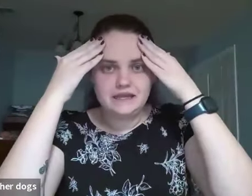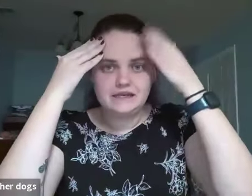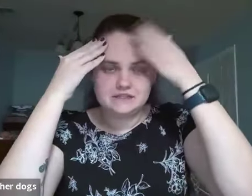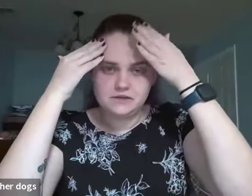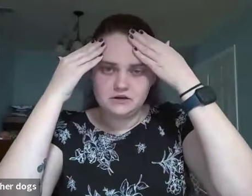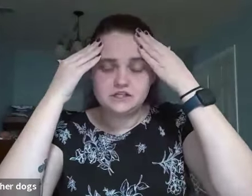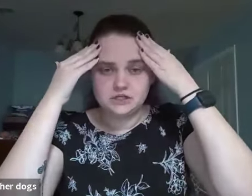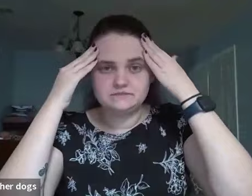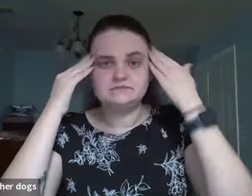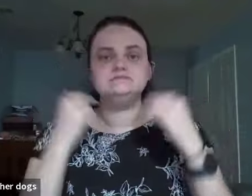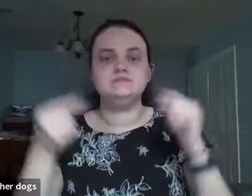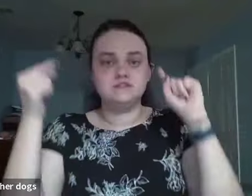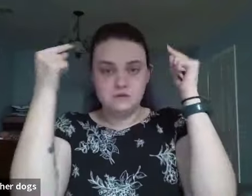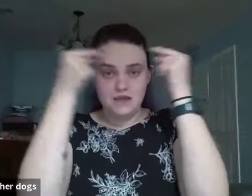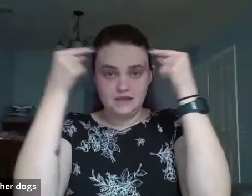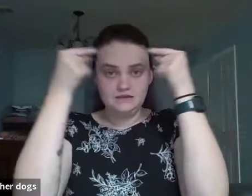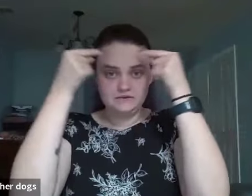pain is up here. It's hurting. So headache.